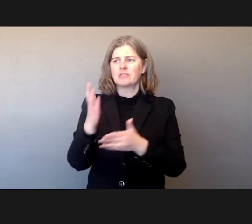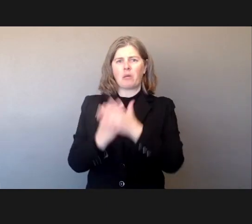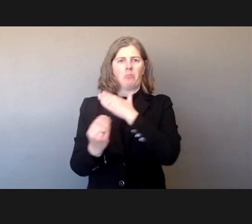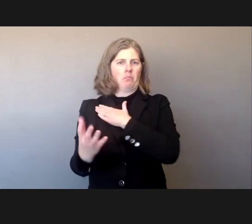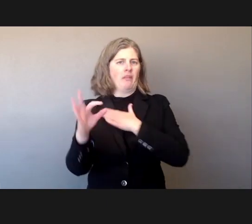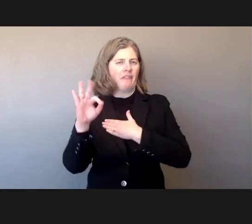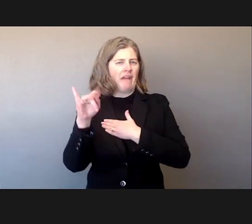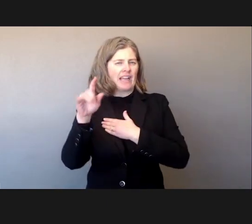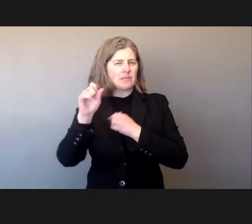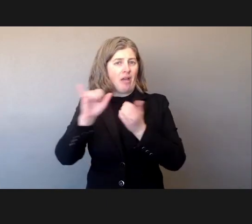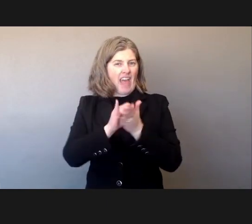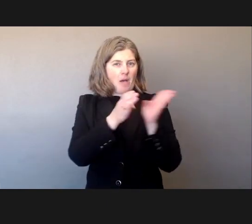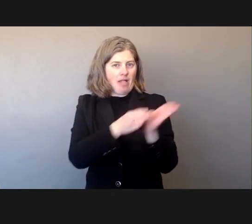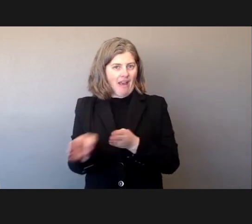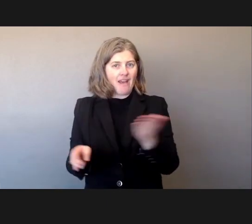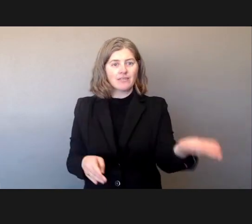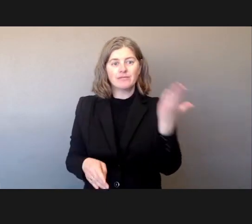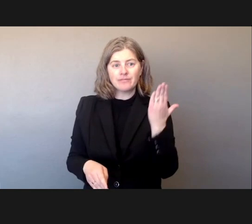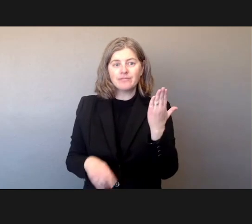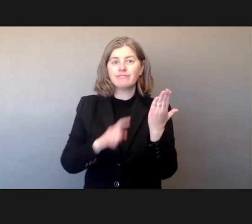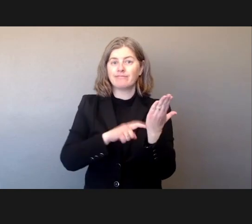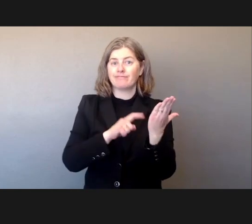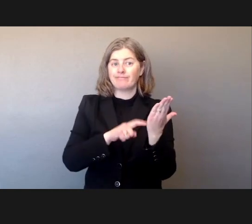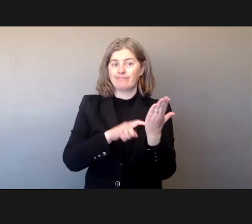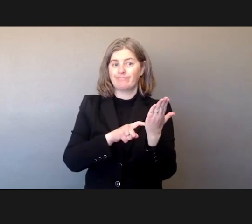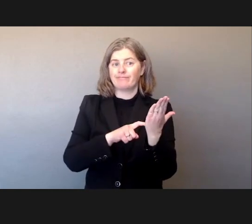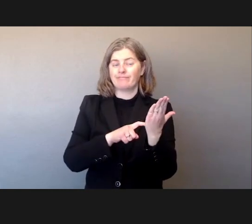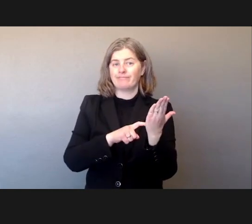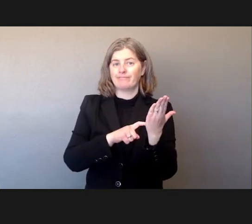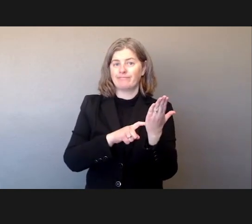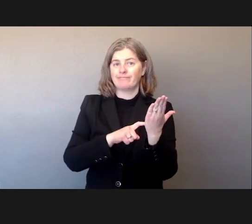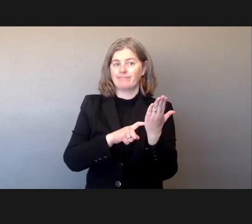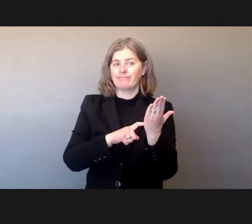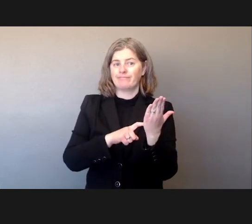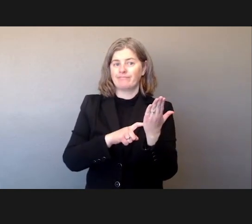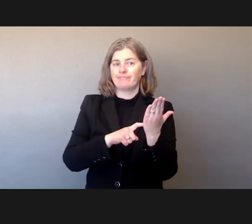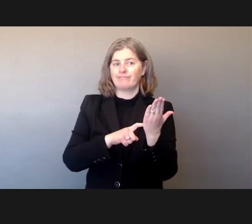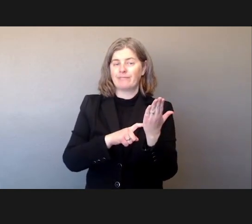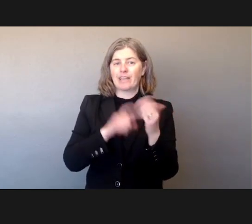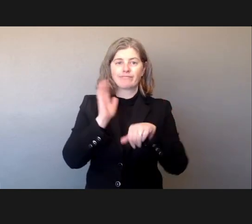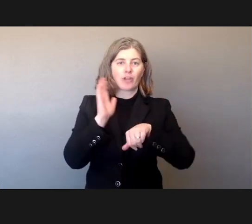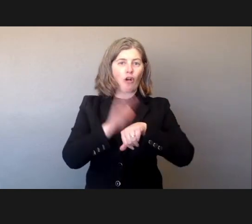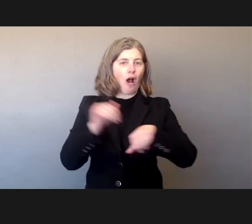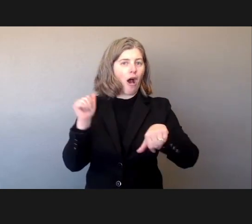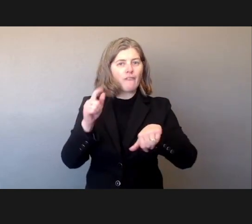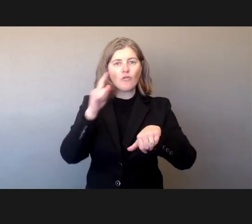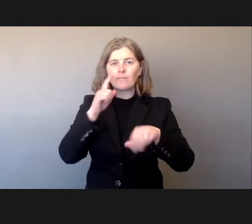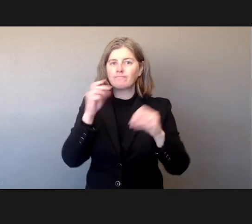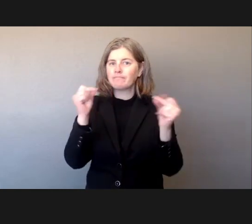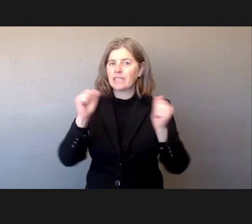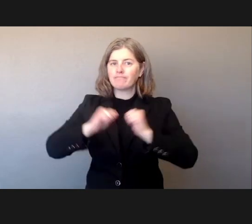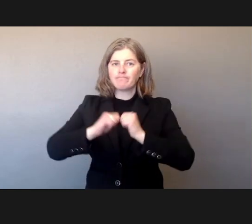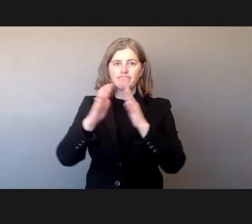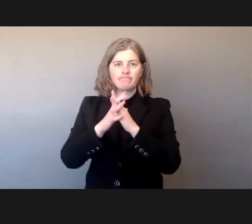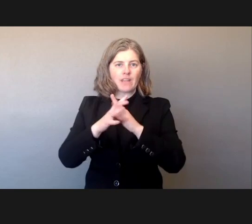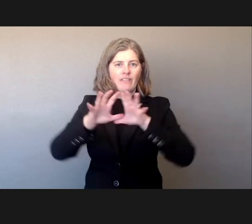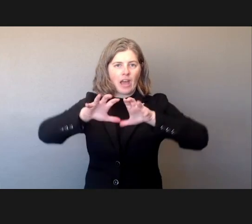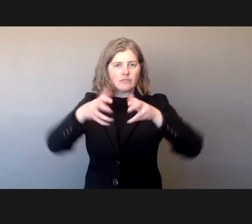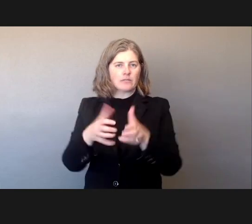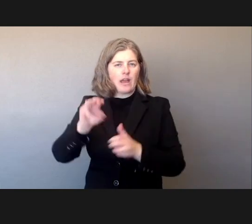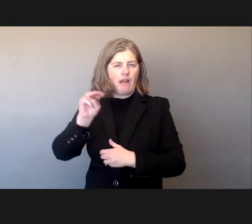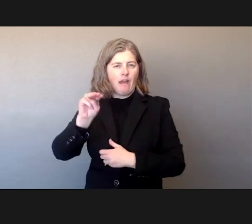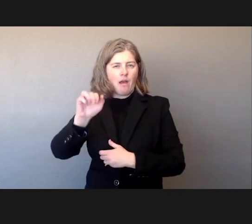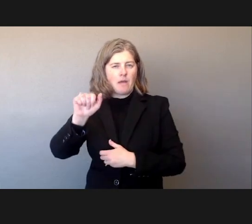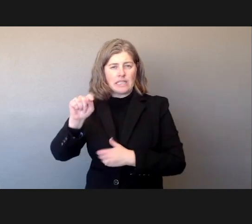that plan were it called for the immediate formation of a medical advisory team. And so that wasn't,